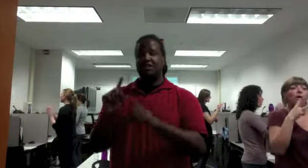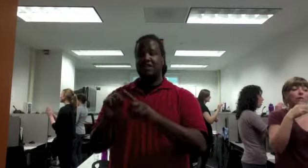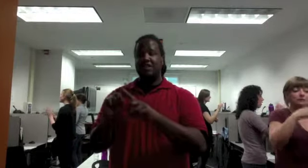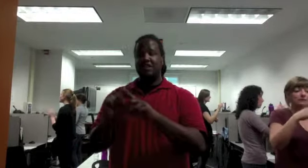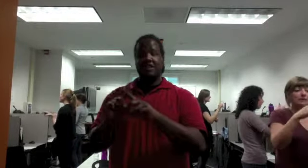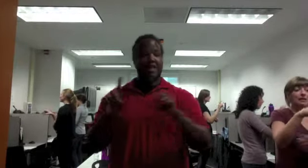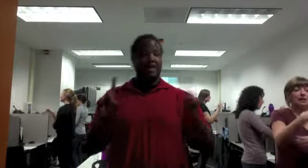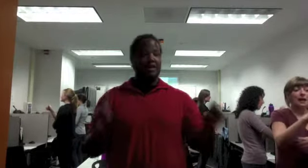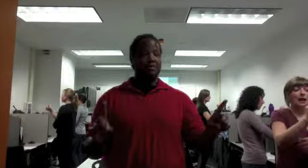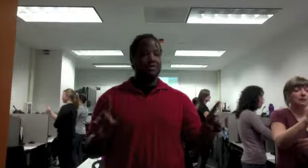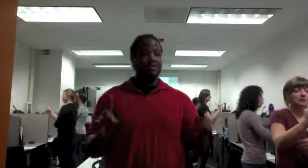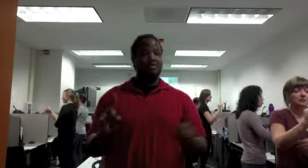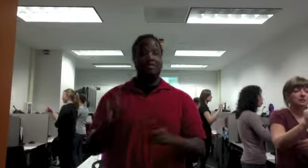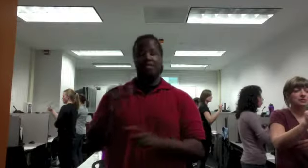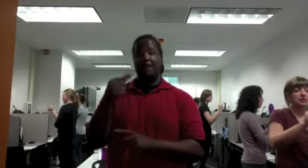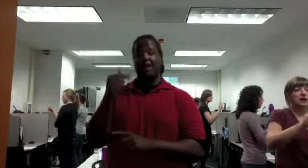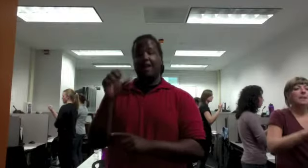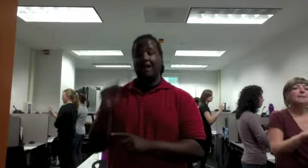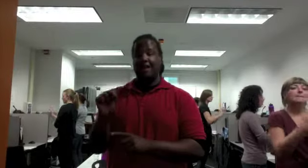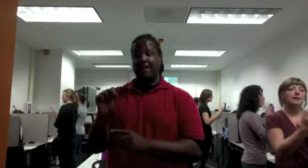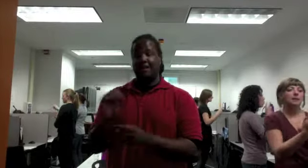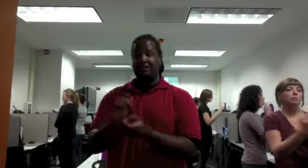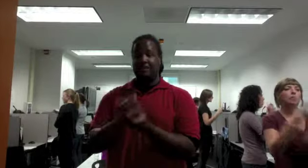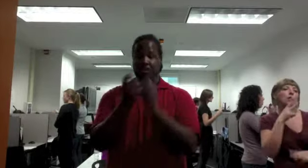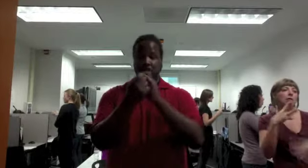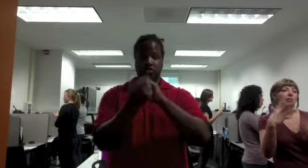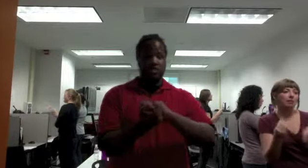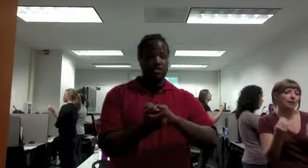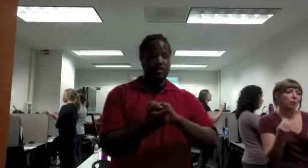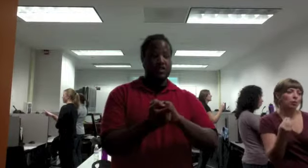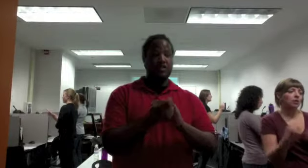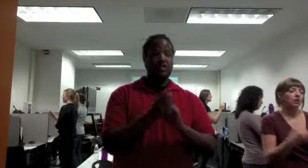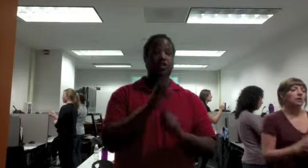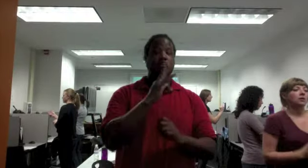the gaseous form and convert that into water into liquid form.